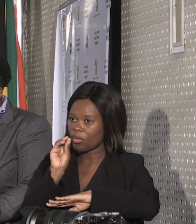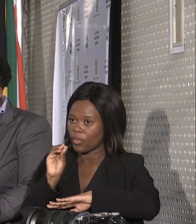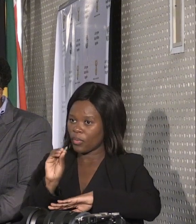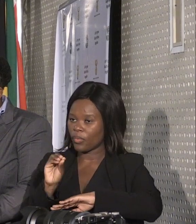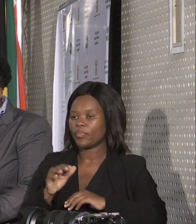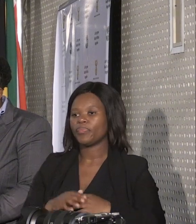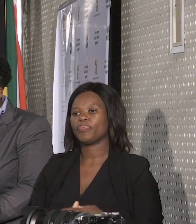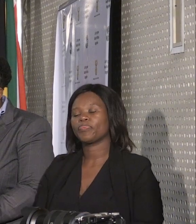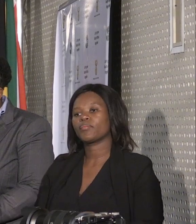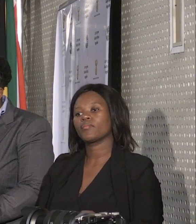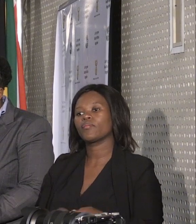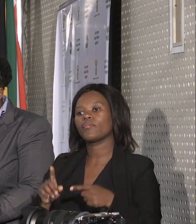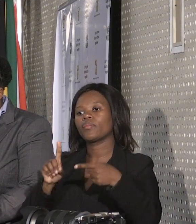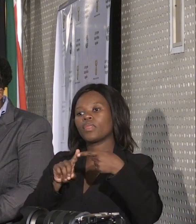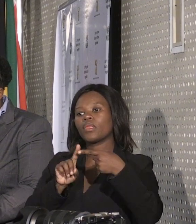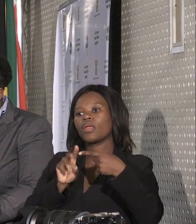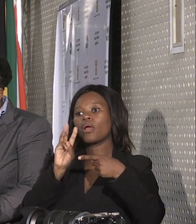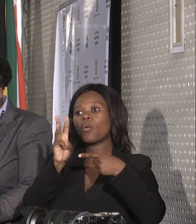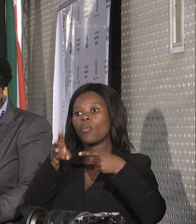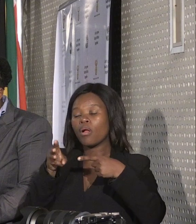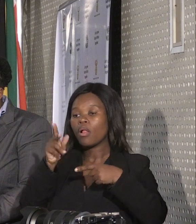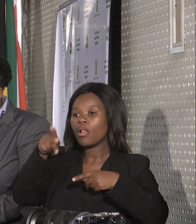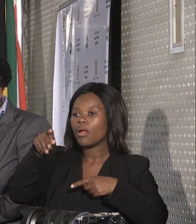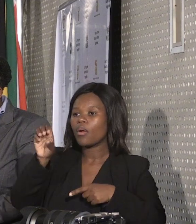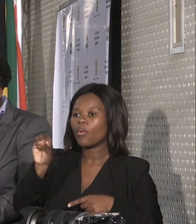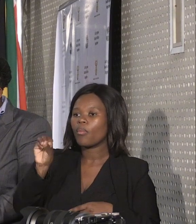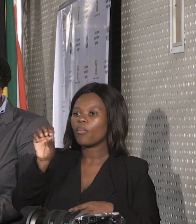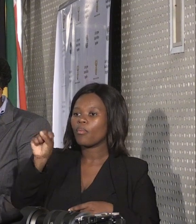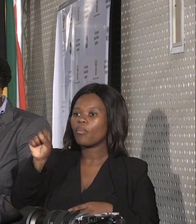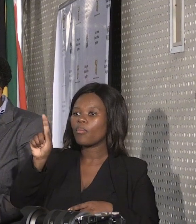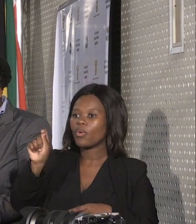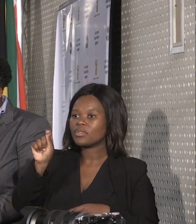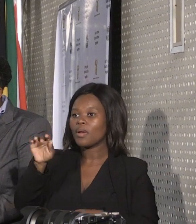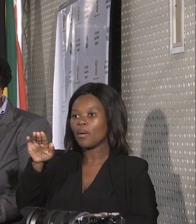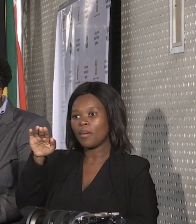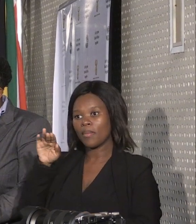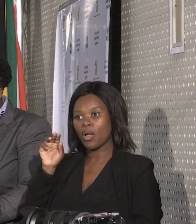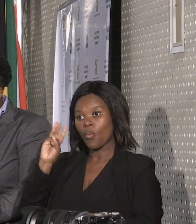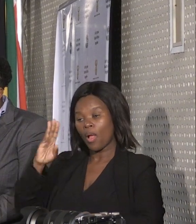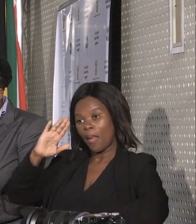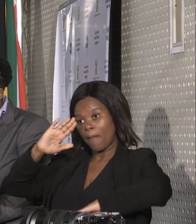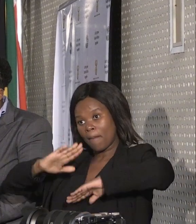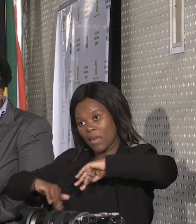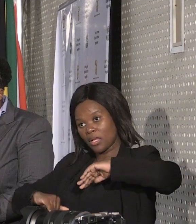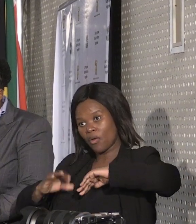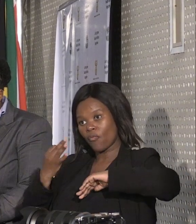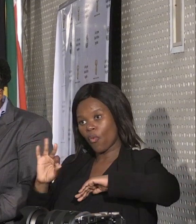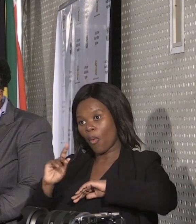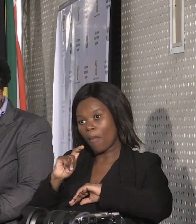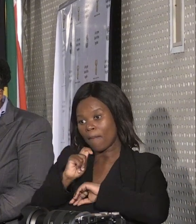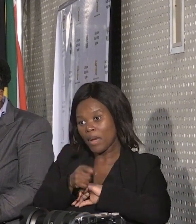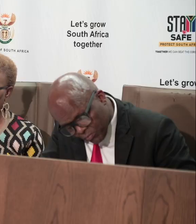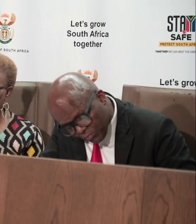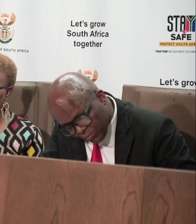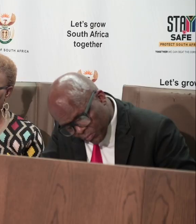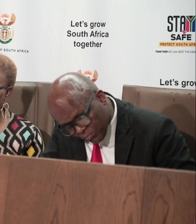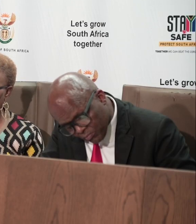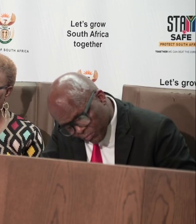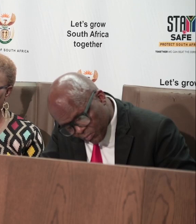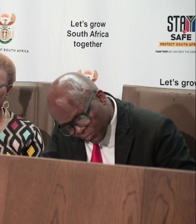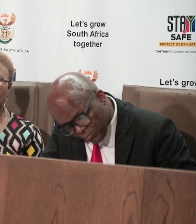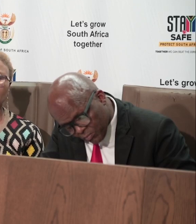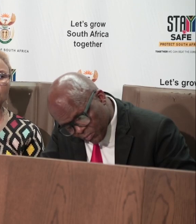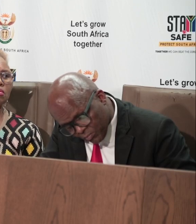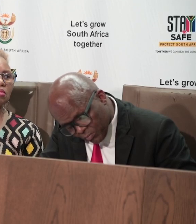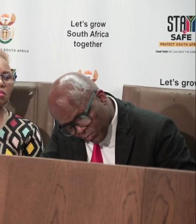For Minister Ngungubele, will Postbank face penalty for the payment delays? And for the Postbank, do you trust the